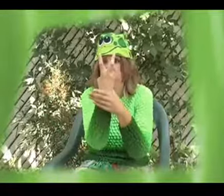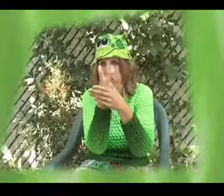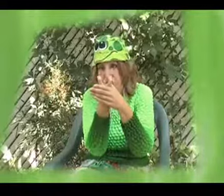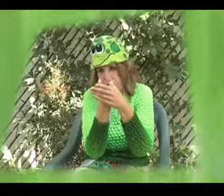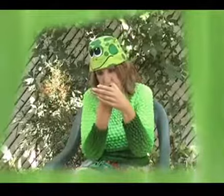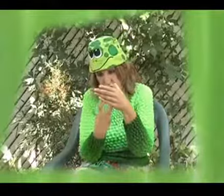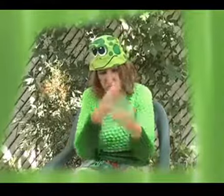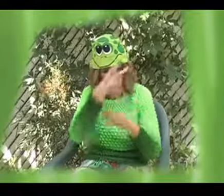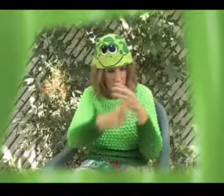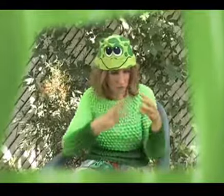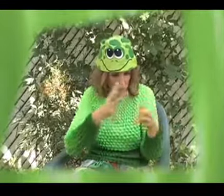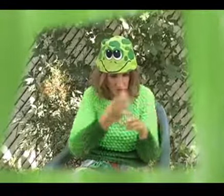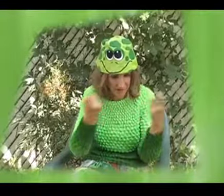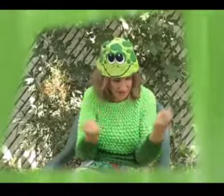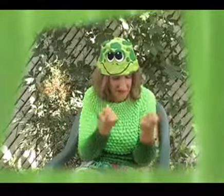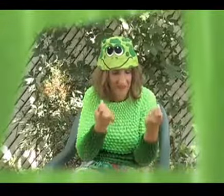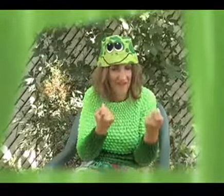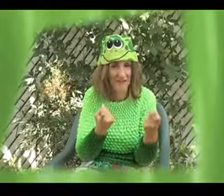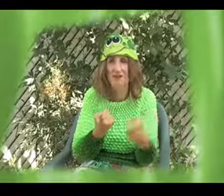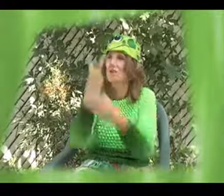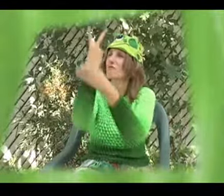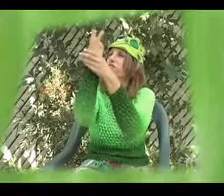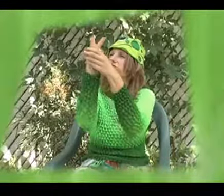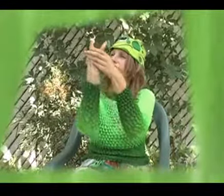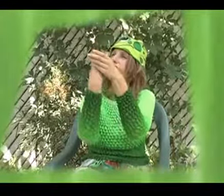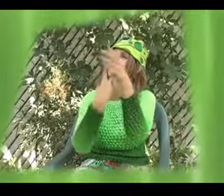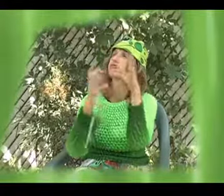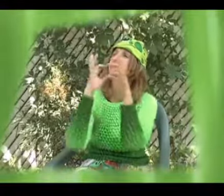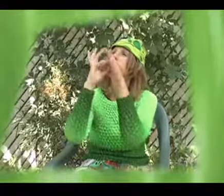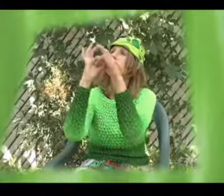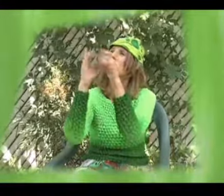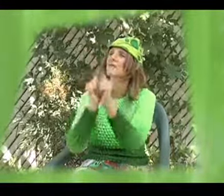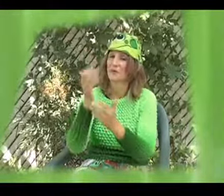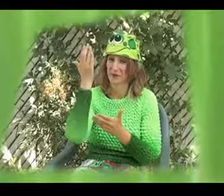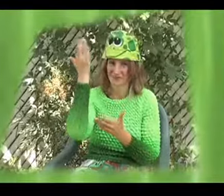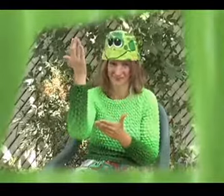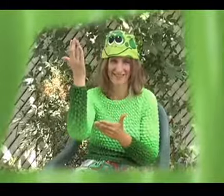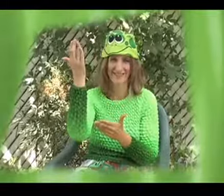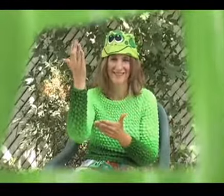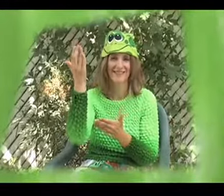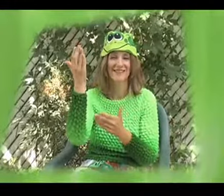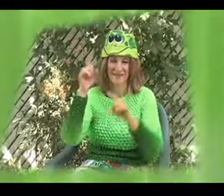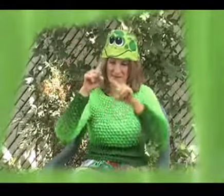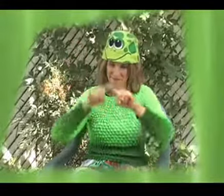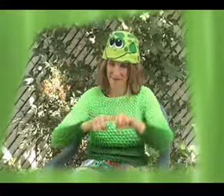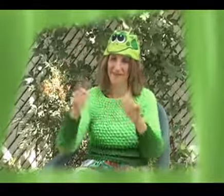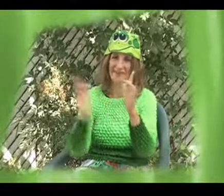So, don't be involved, engulfed in sin and the things of this world, but be totally diving